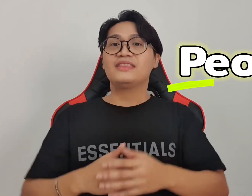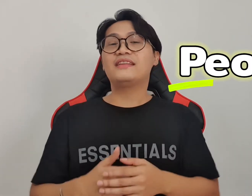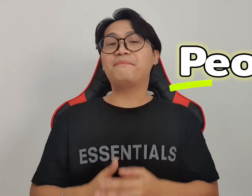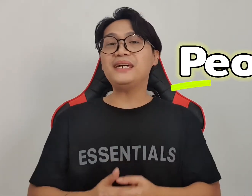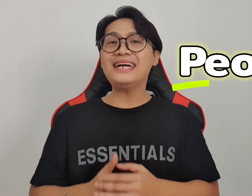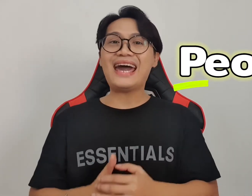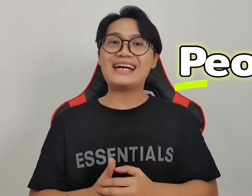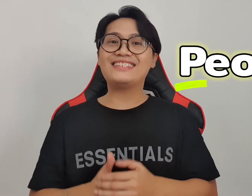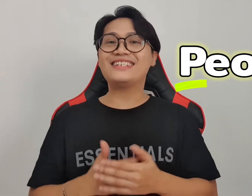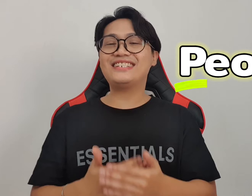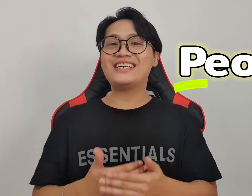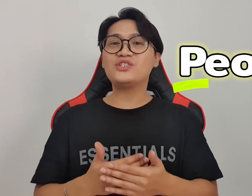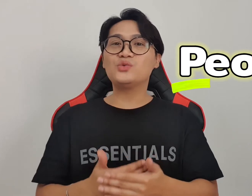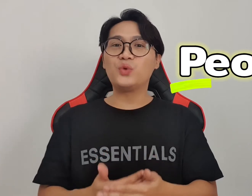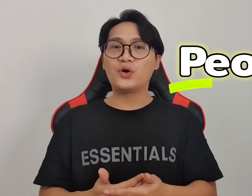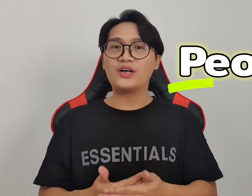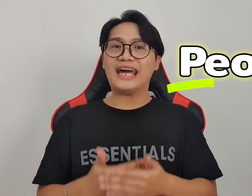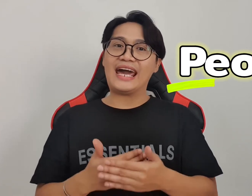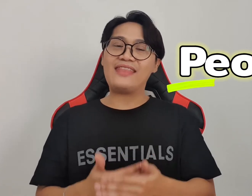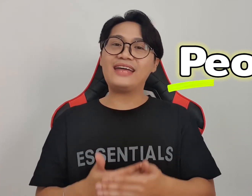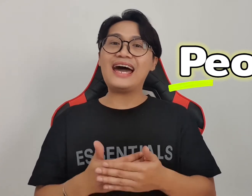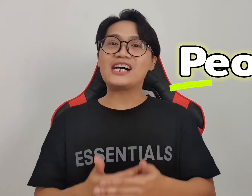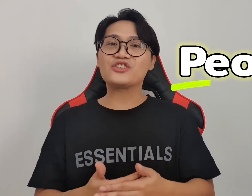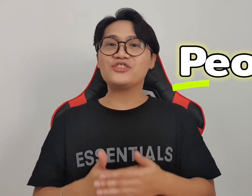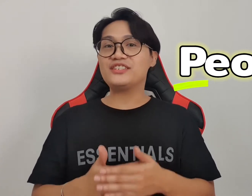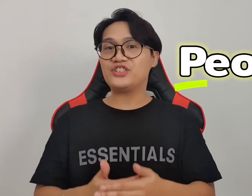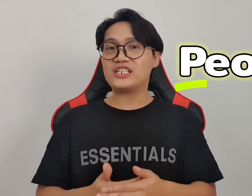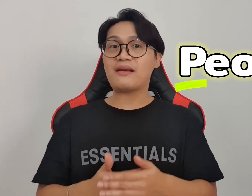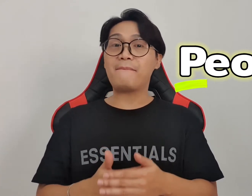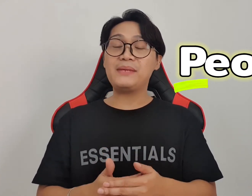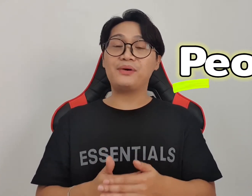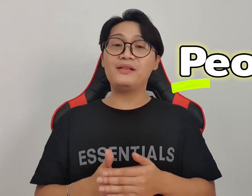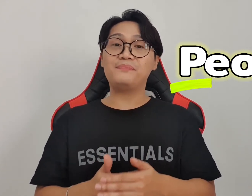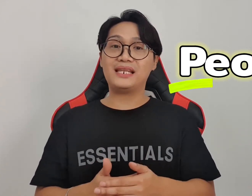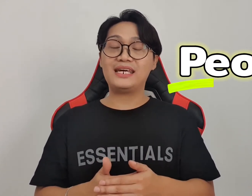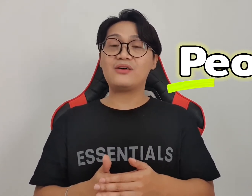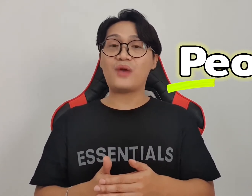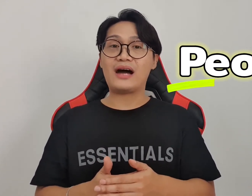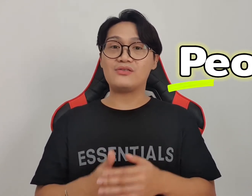The P hand suggests the word and the action suggests people milling around.